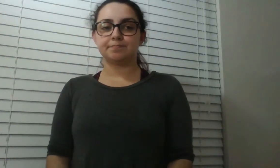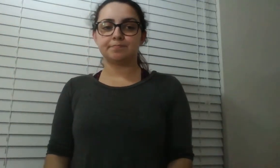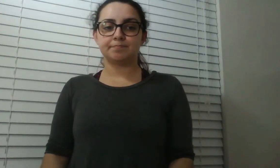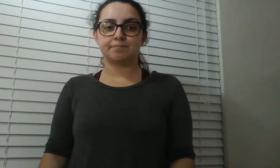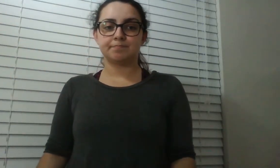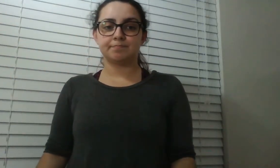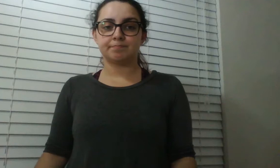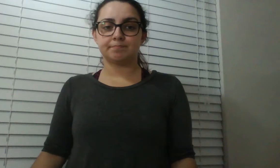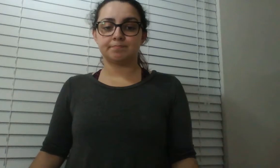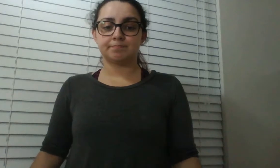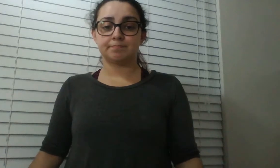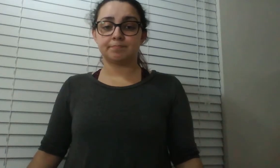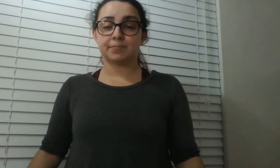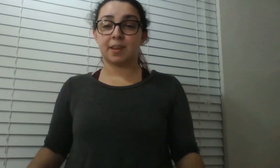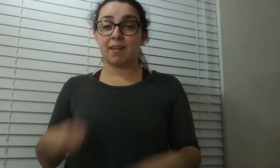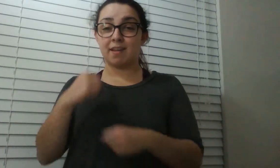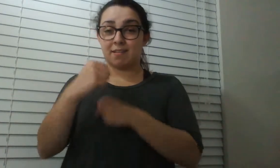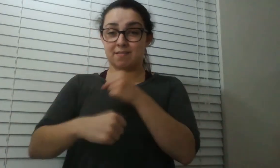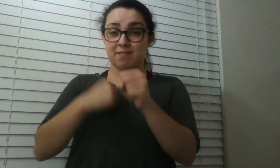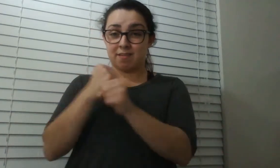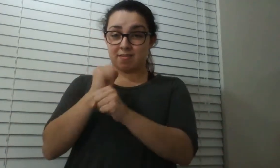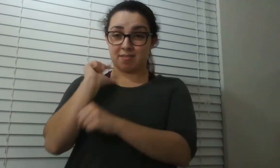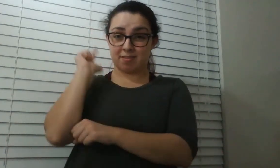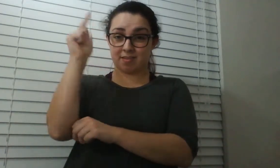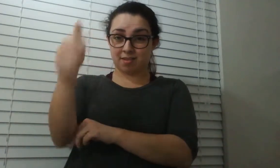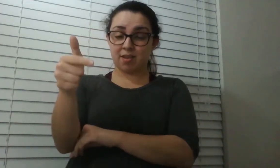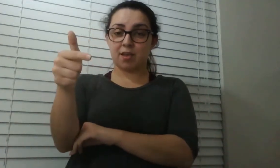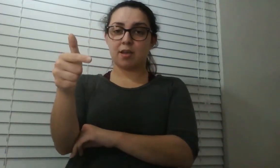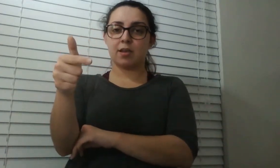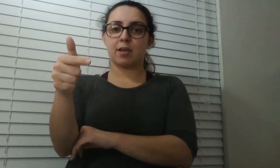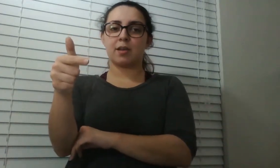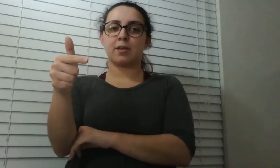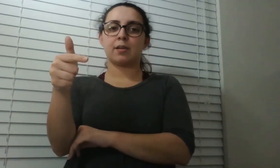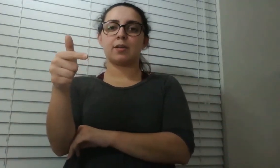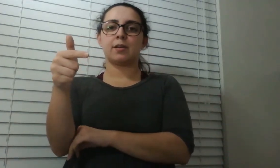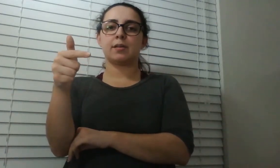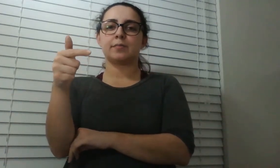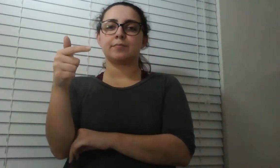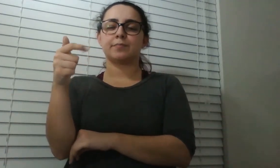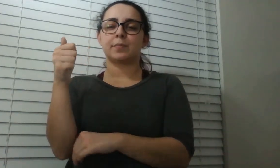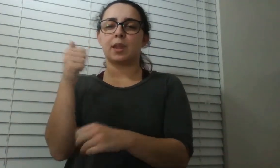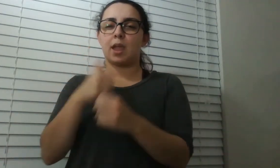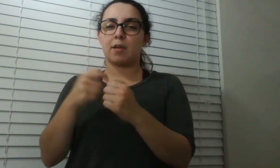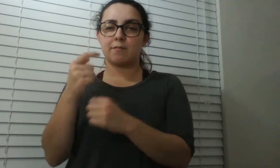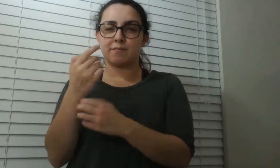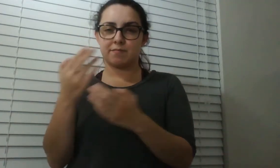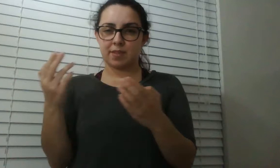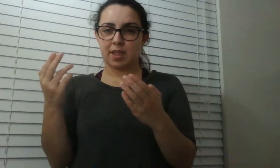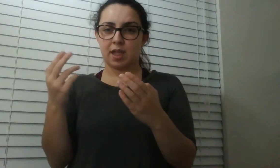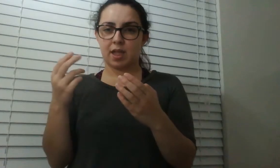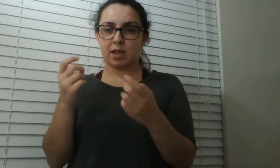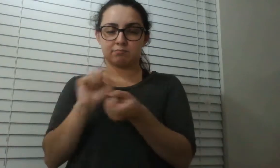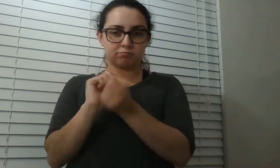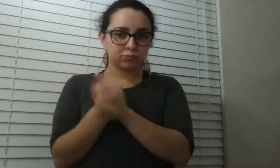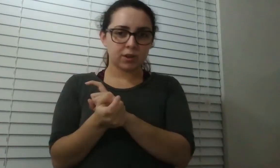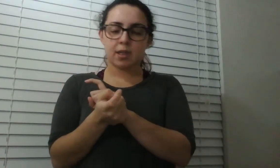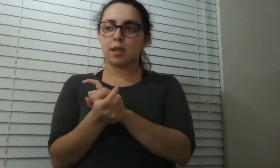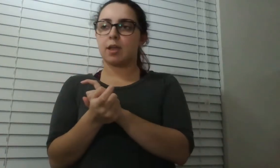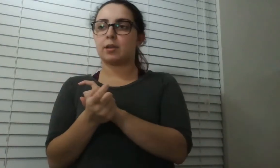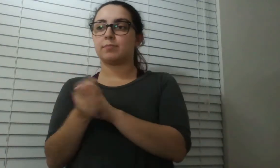And within a year of that moment, everything just like went whirlwind. Reagan and Craig had a baby. Craig decides to become a